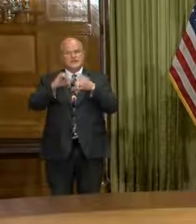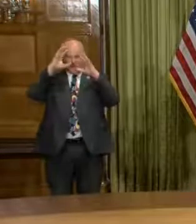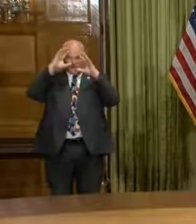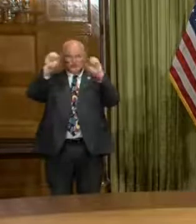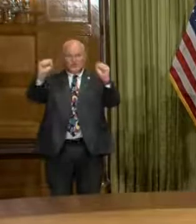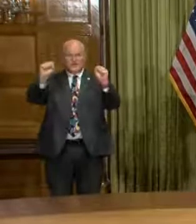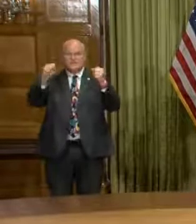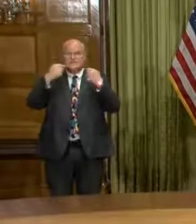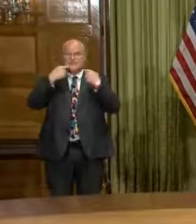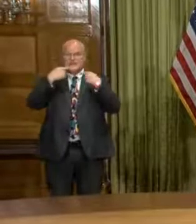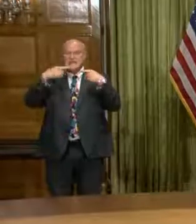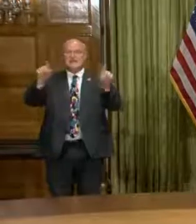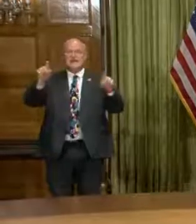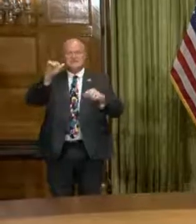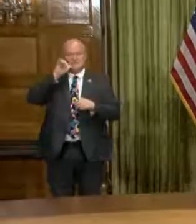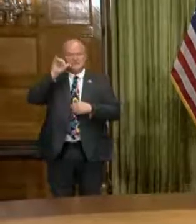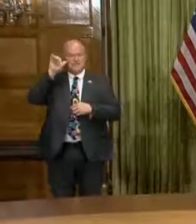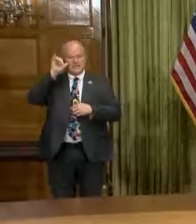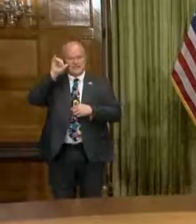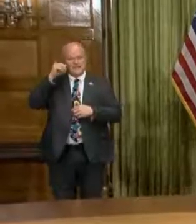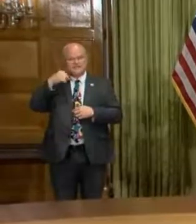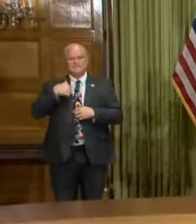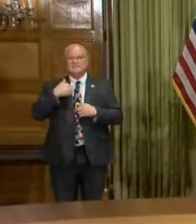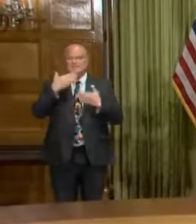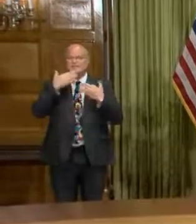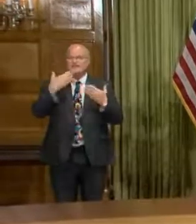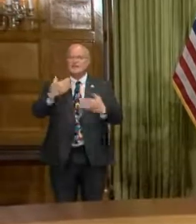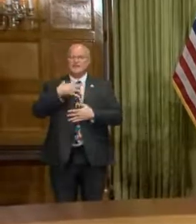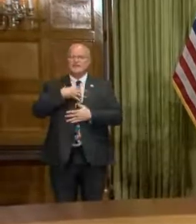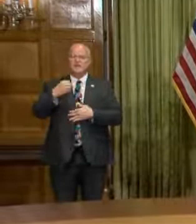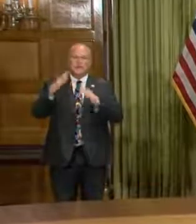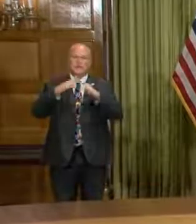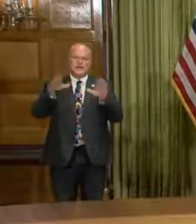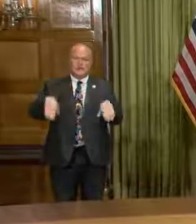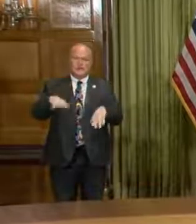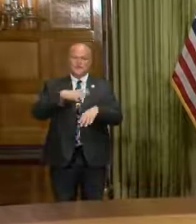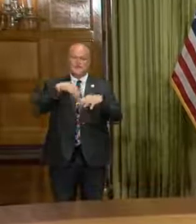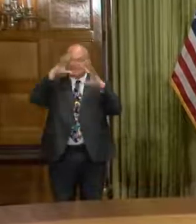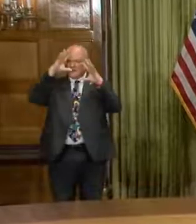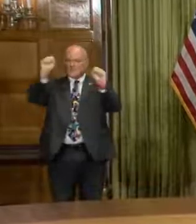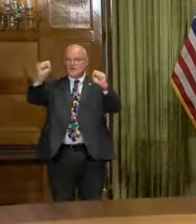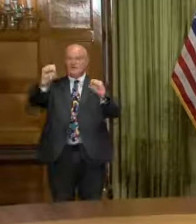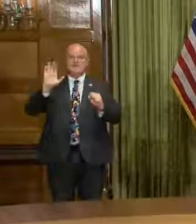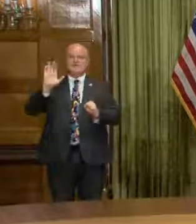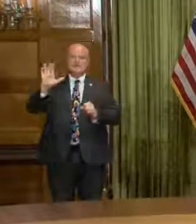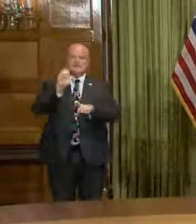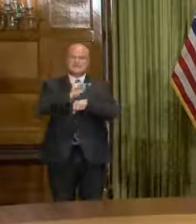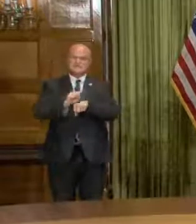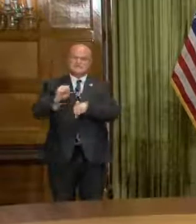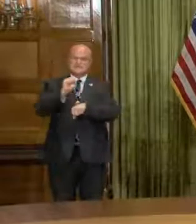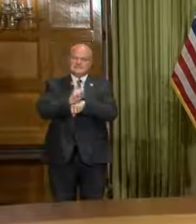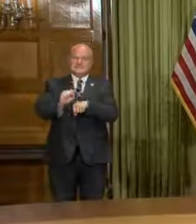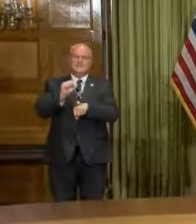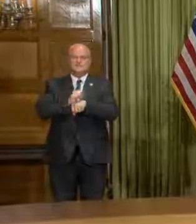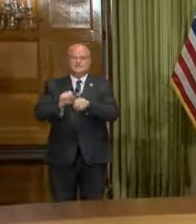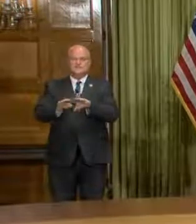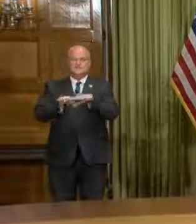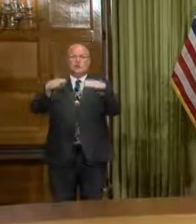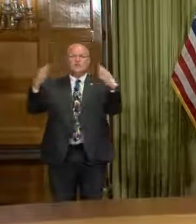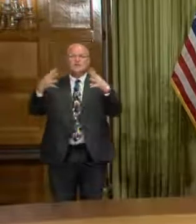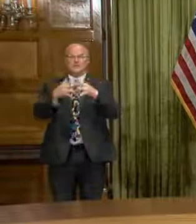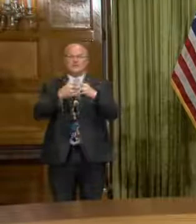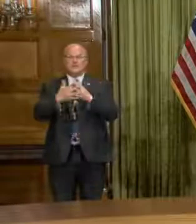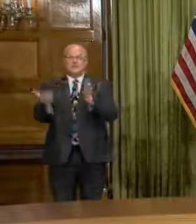President announced yesterday. And I want to thank the White House and the President for his effort in opening up